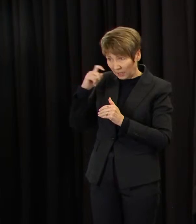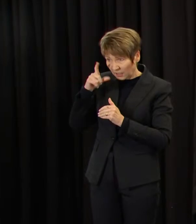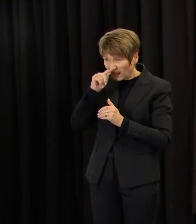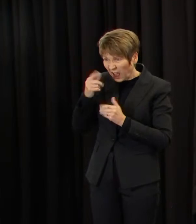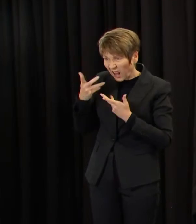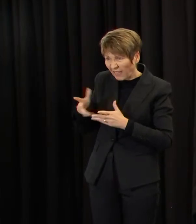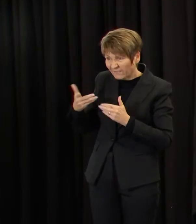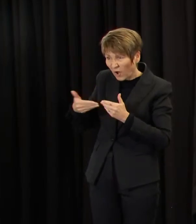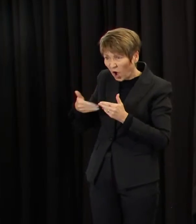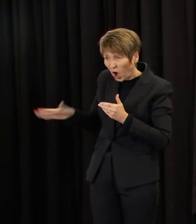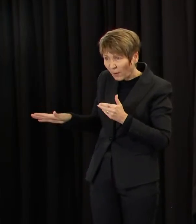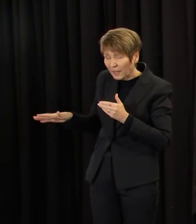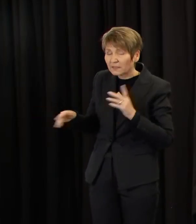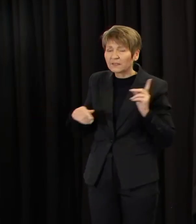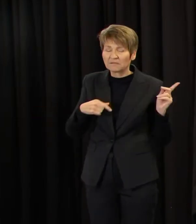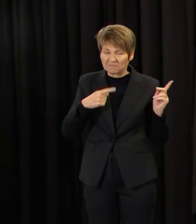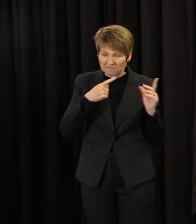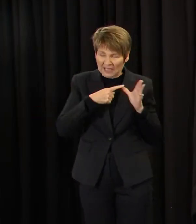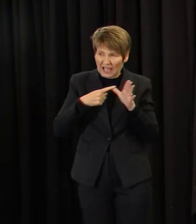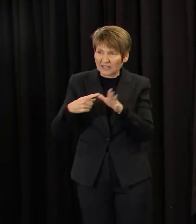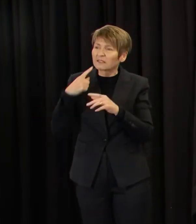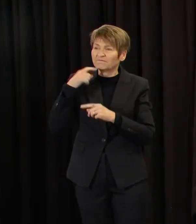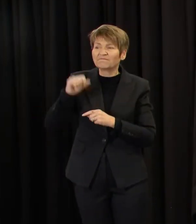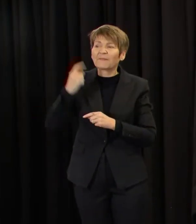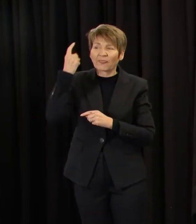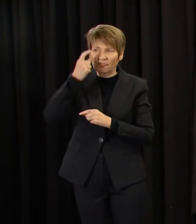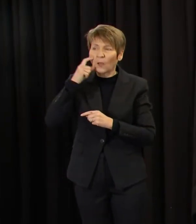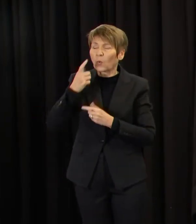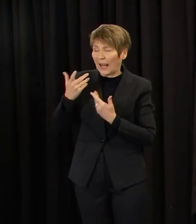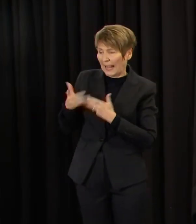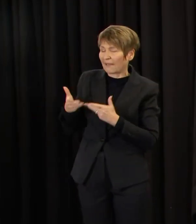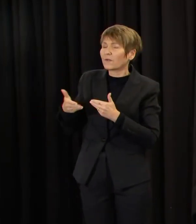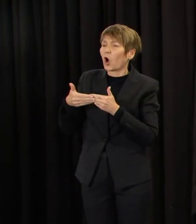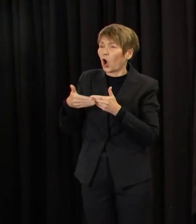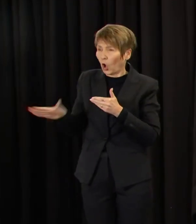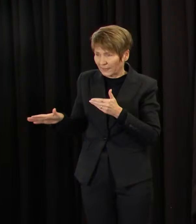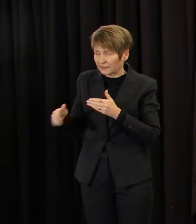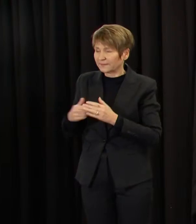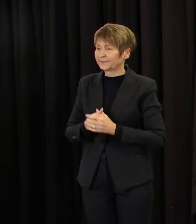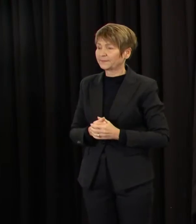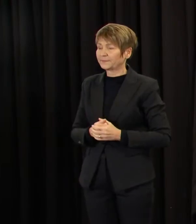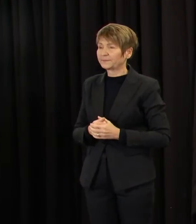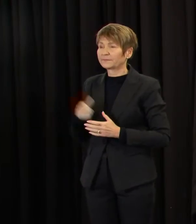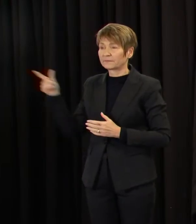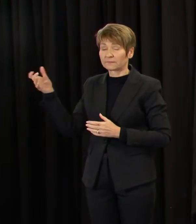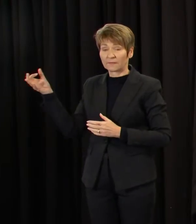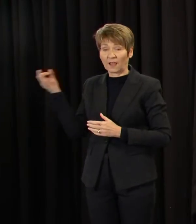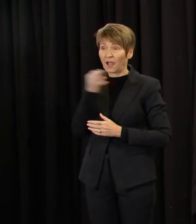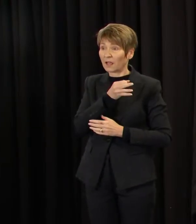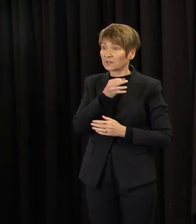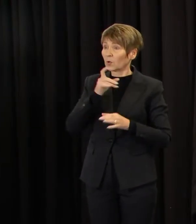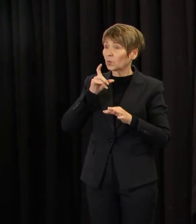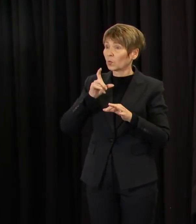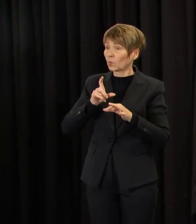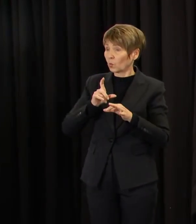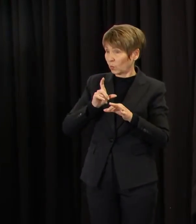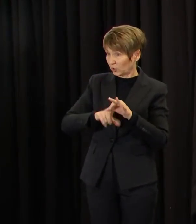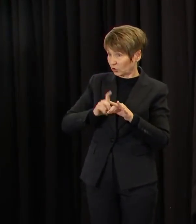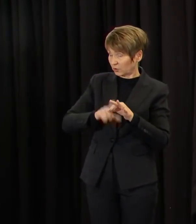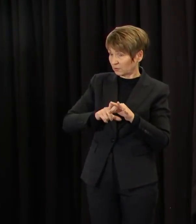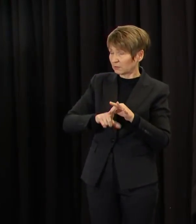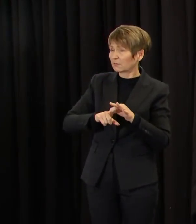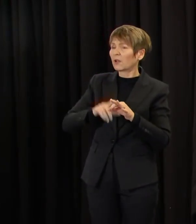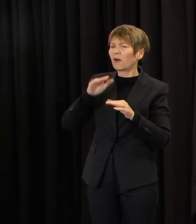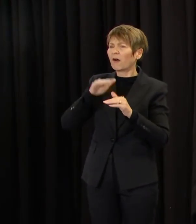but we are looking at that. Have compliance activities stepped up across the west and the north? They have. So yesterday, we did over 1,600